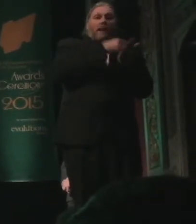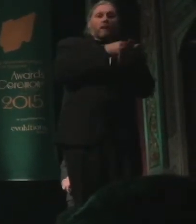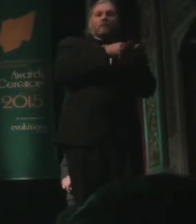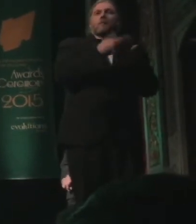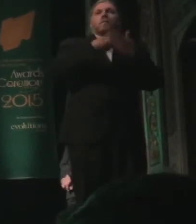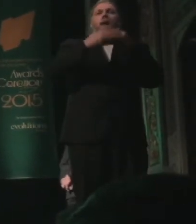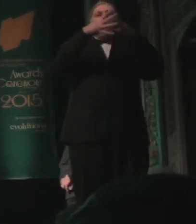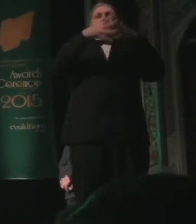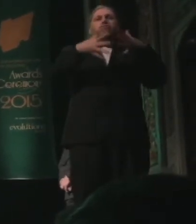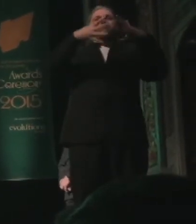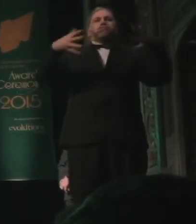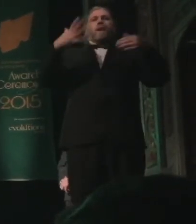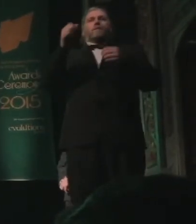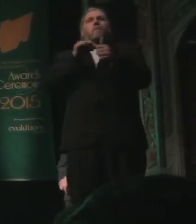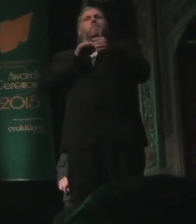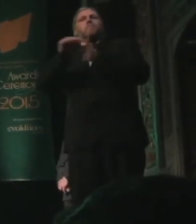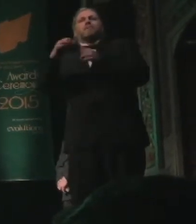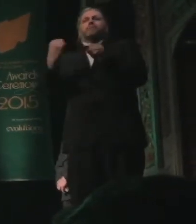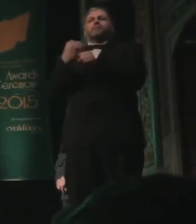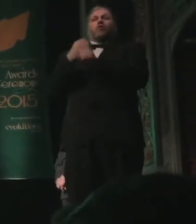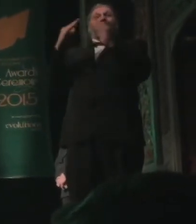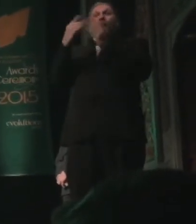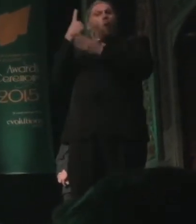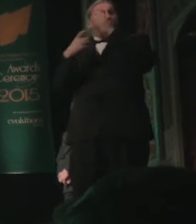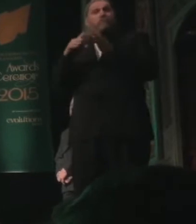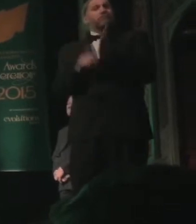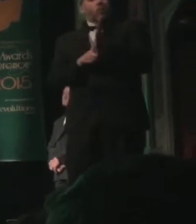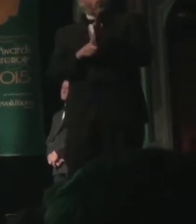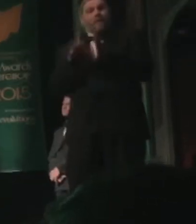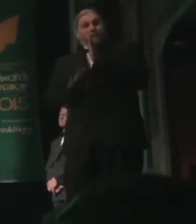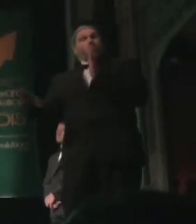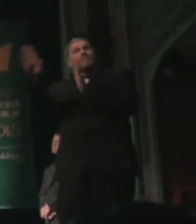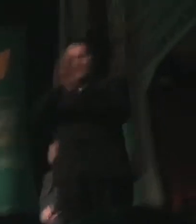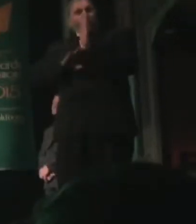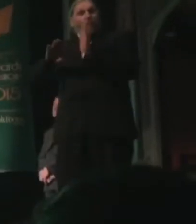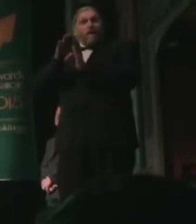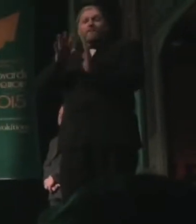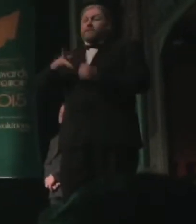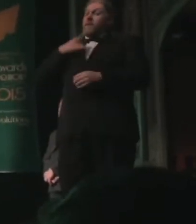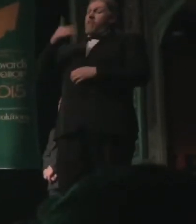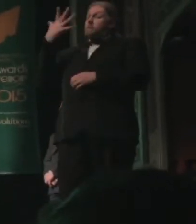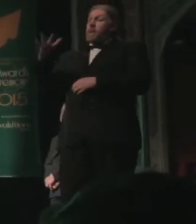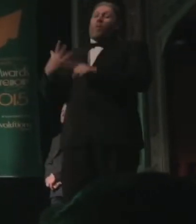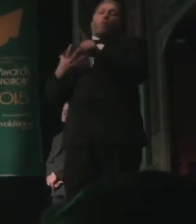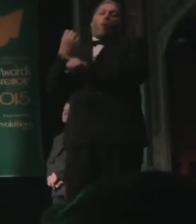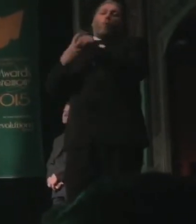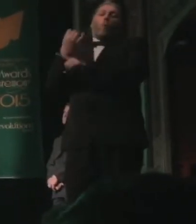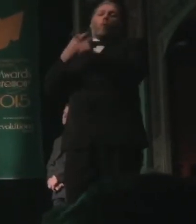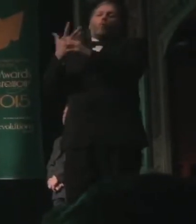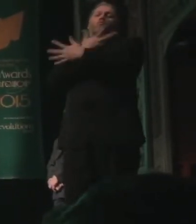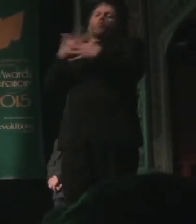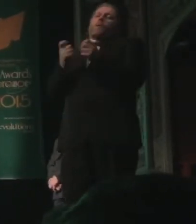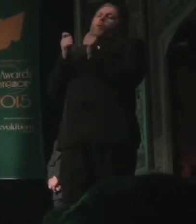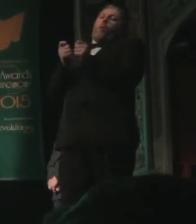houses, not just in Bristol, but in the whole country. Films has probably won more tributes to the best post house than any